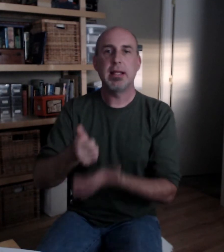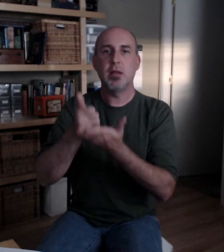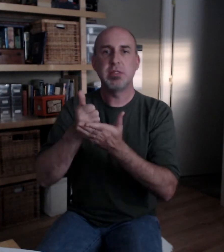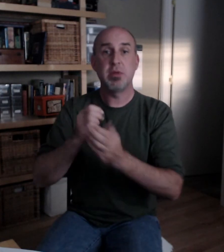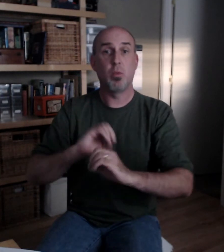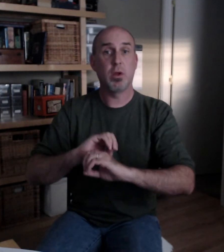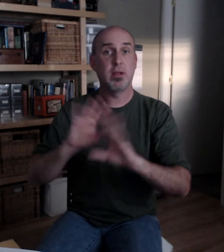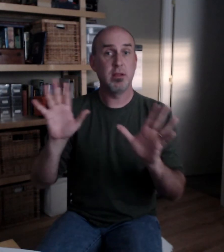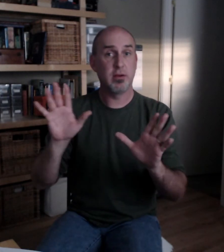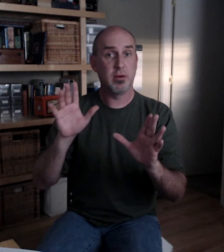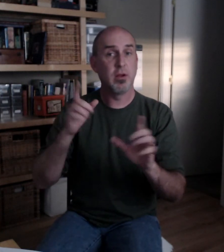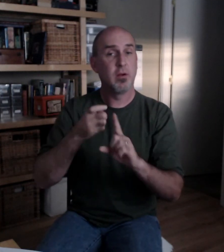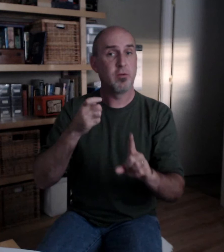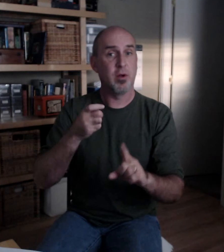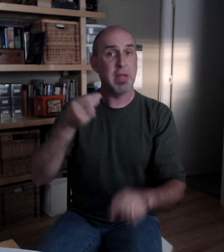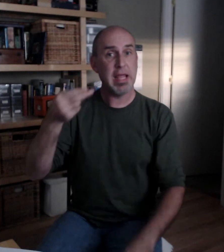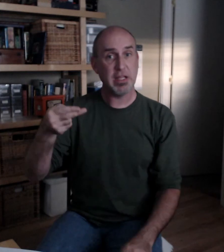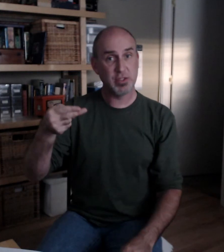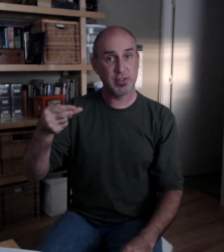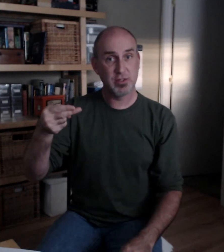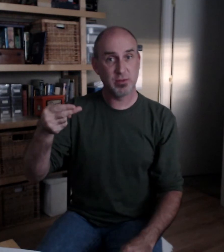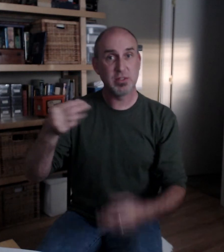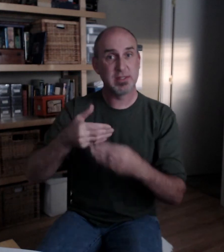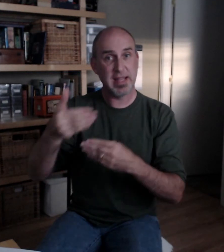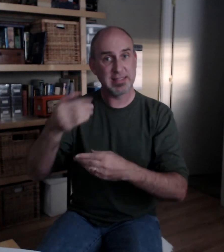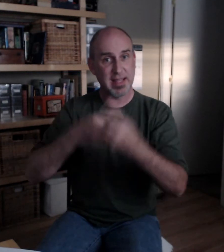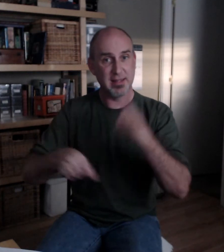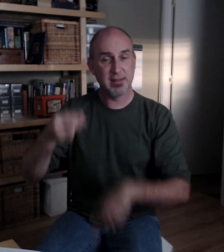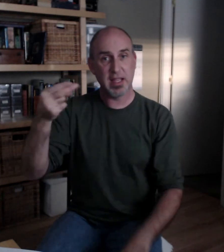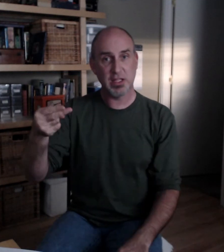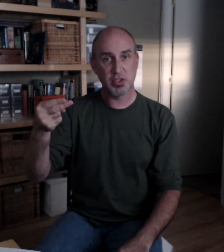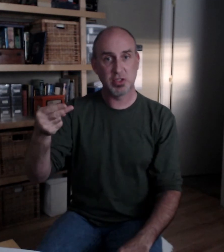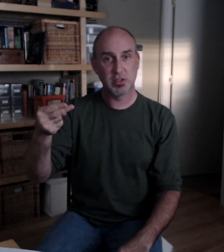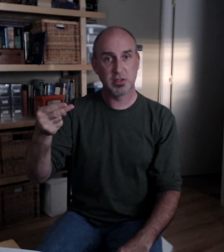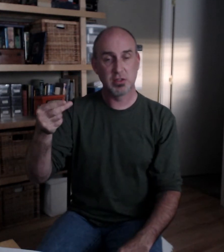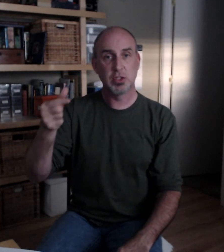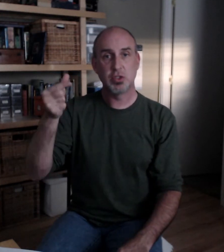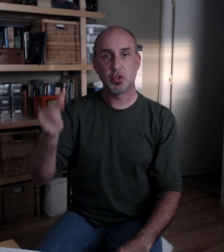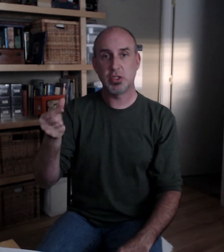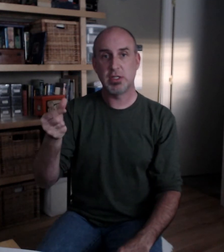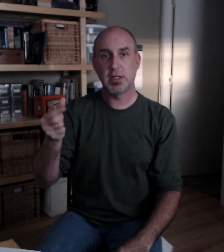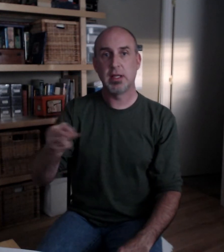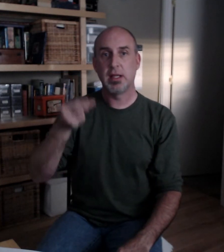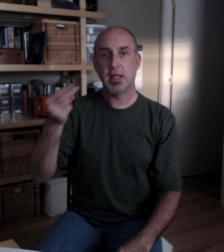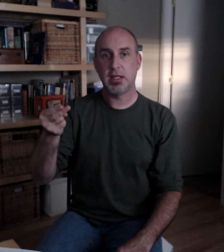helps it be more clear from H, which is the next sign, H. G,